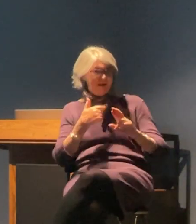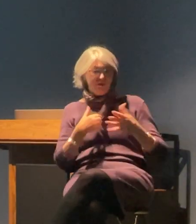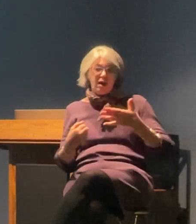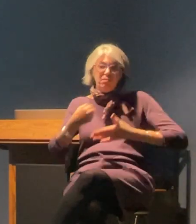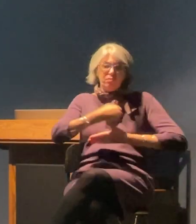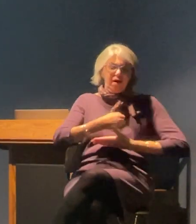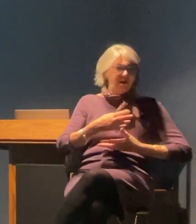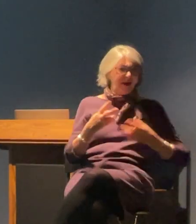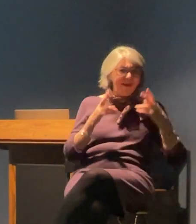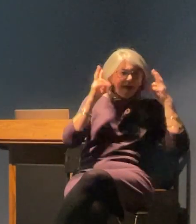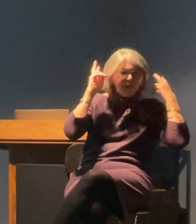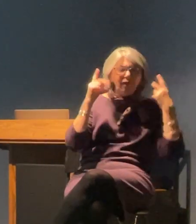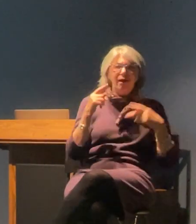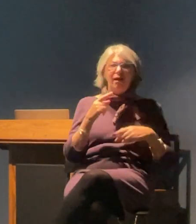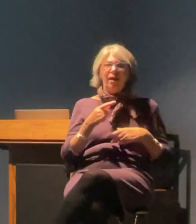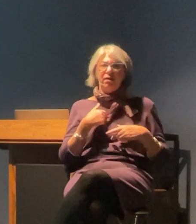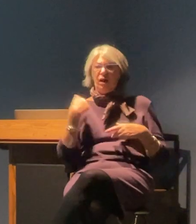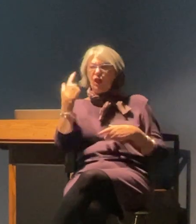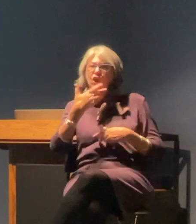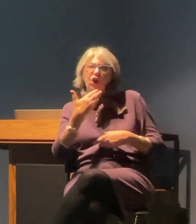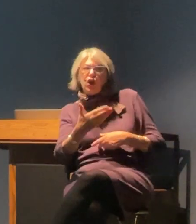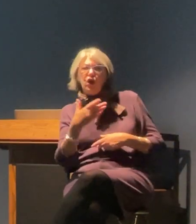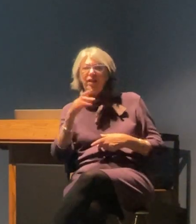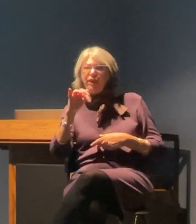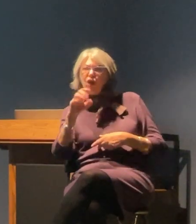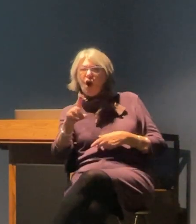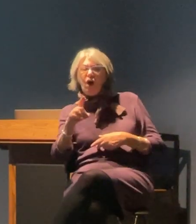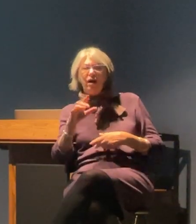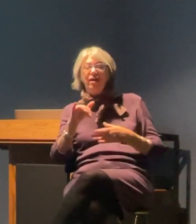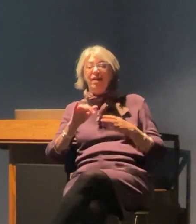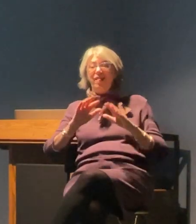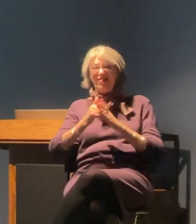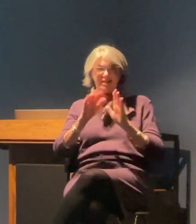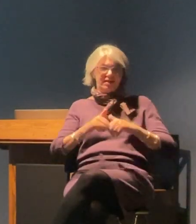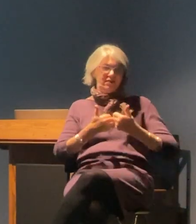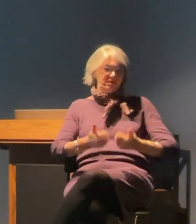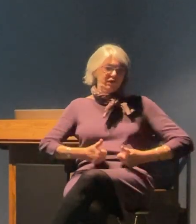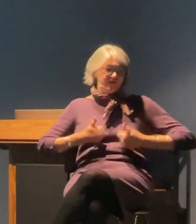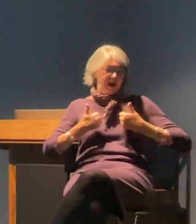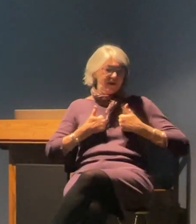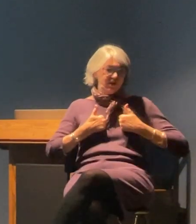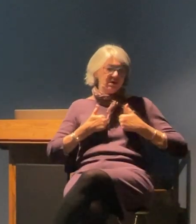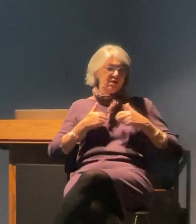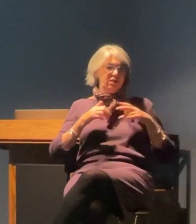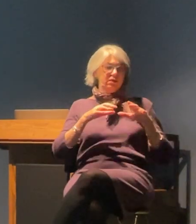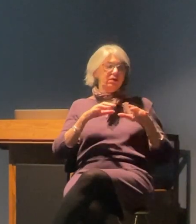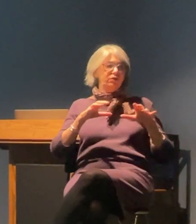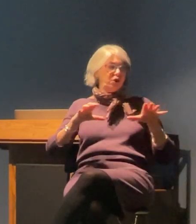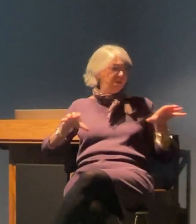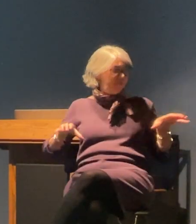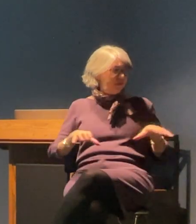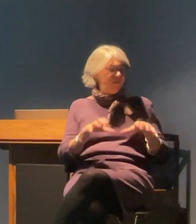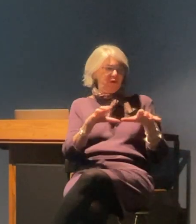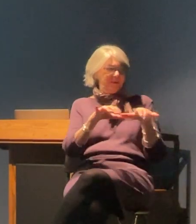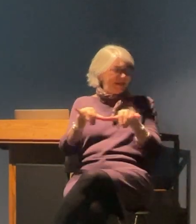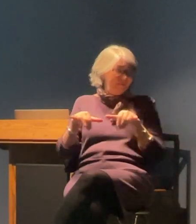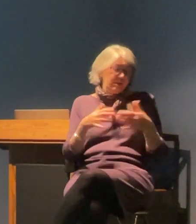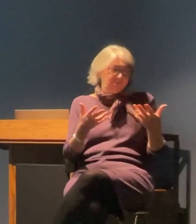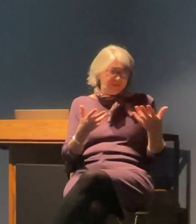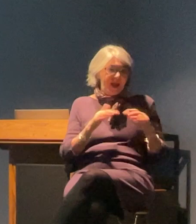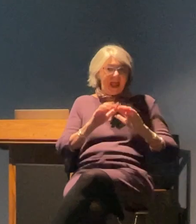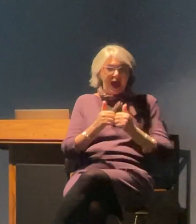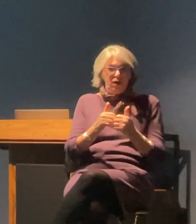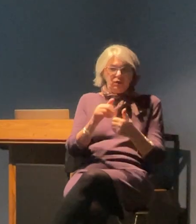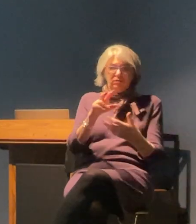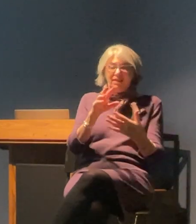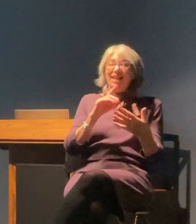haircut. I'm gonna prioritize looking good in the yard. So it becomes a way that they survive. So performativity is actually, you know, how it's read,